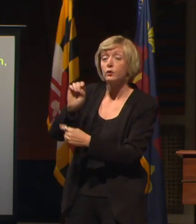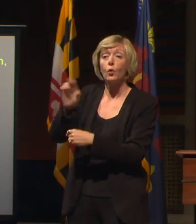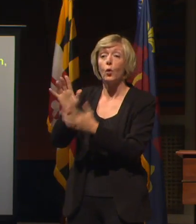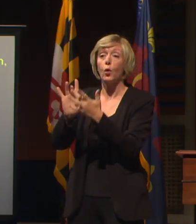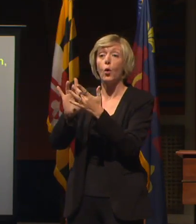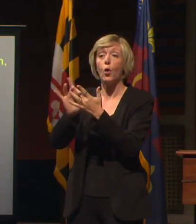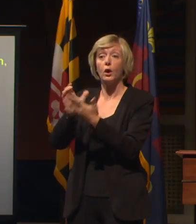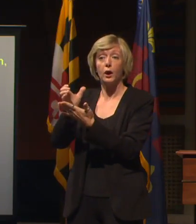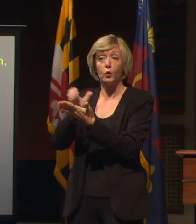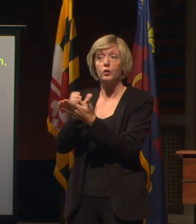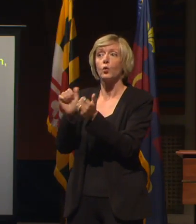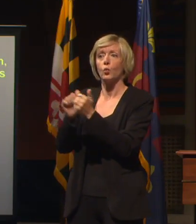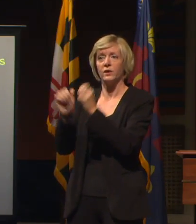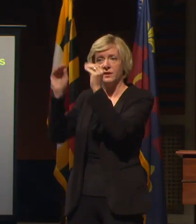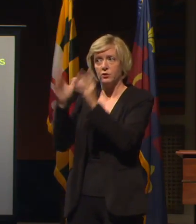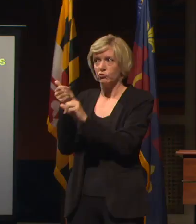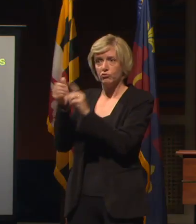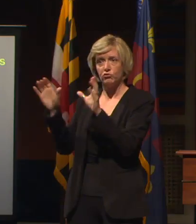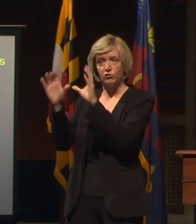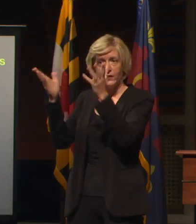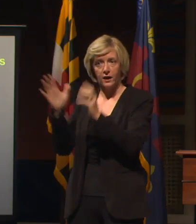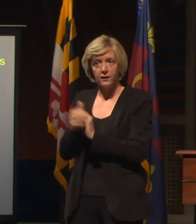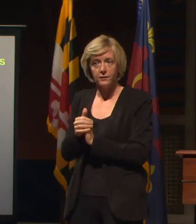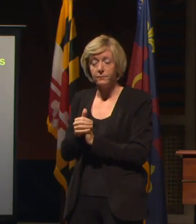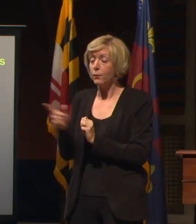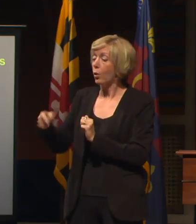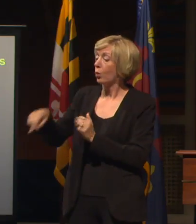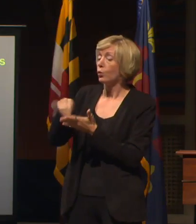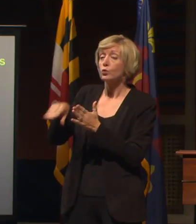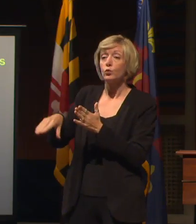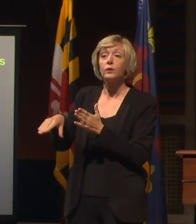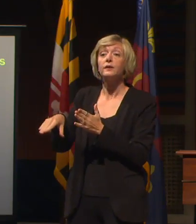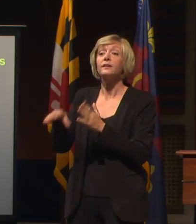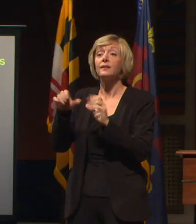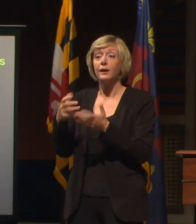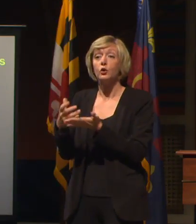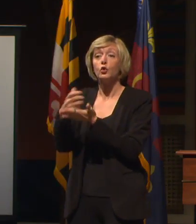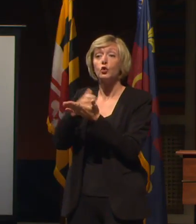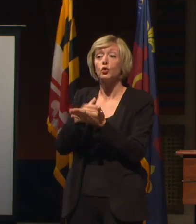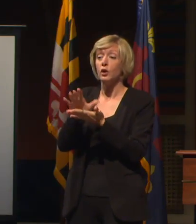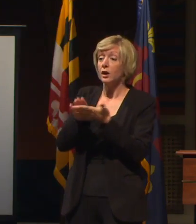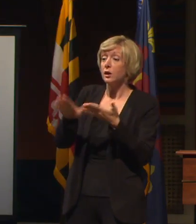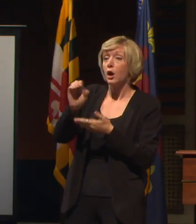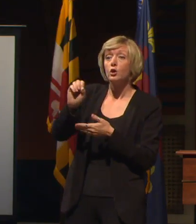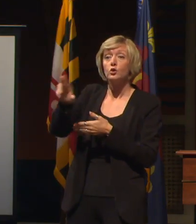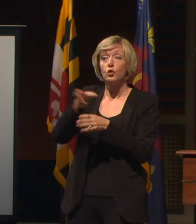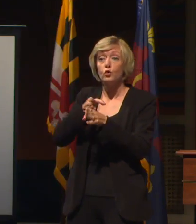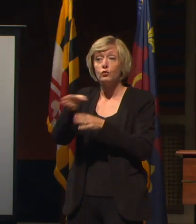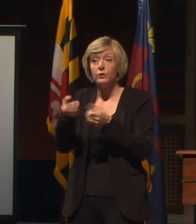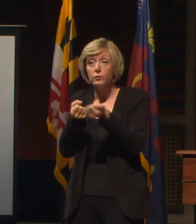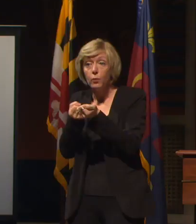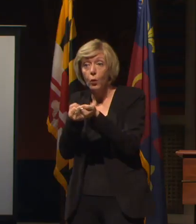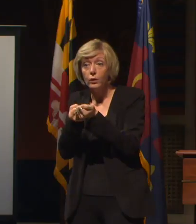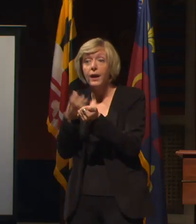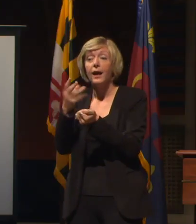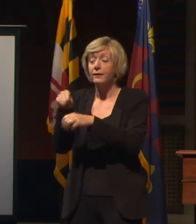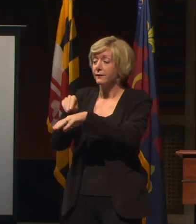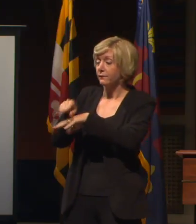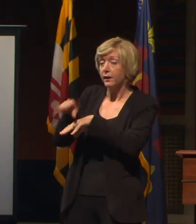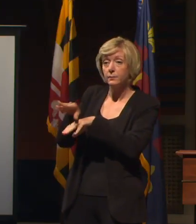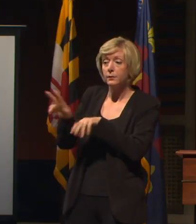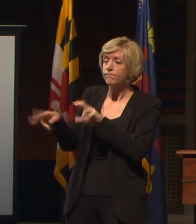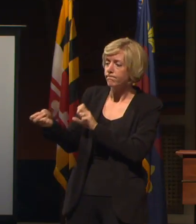with certified teachers. Students in the program can receive college or career support and advisement in